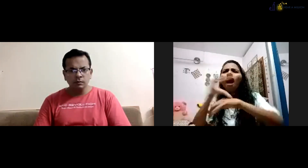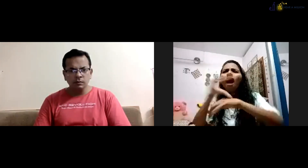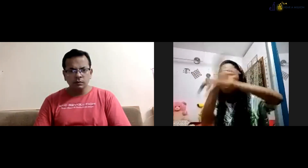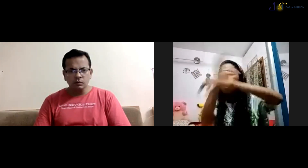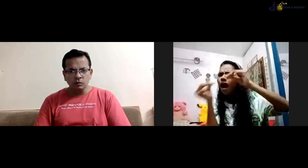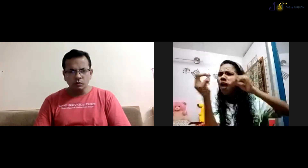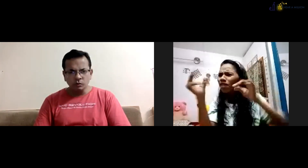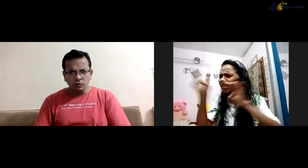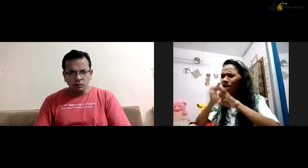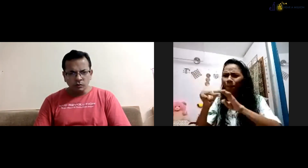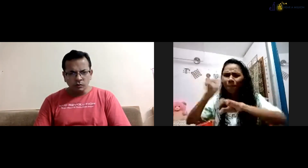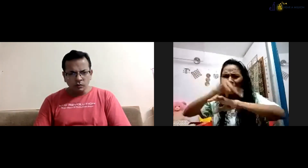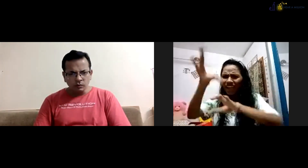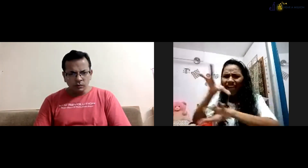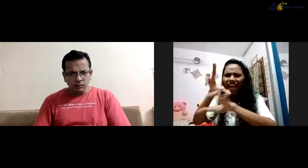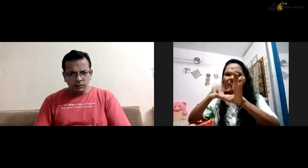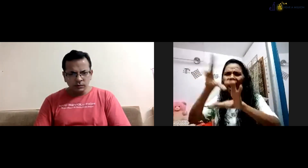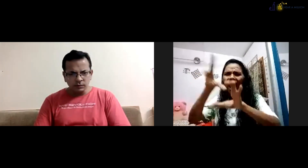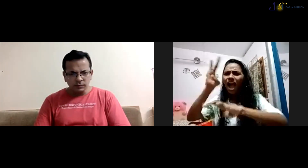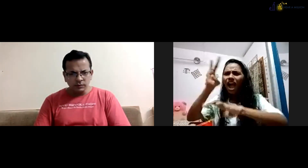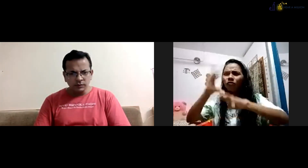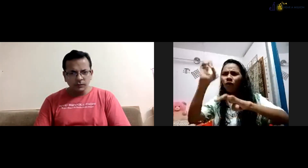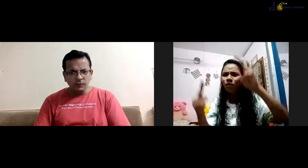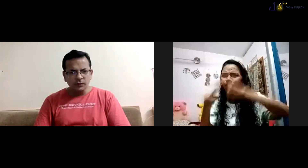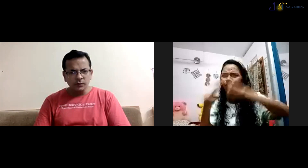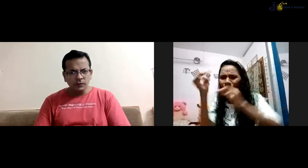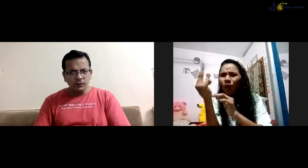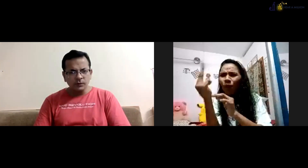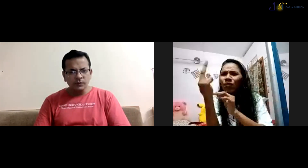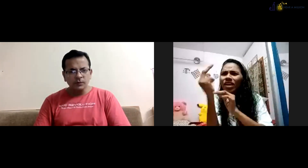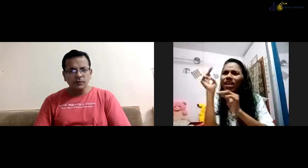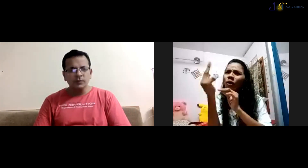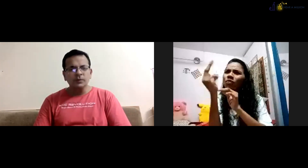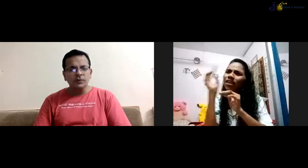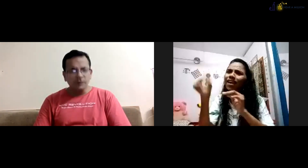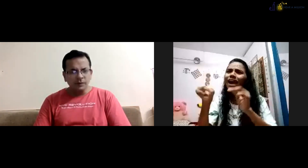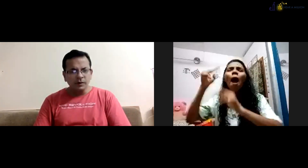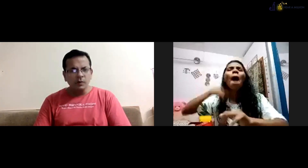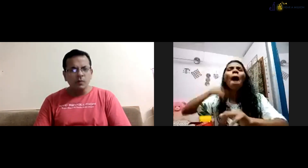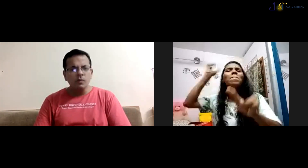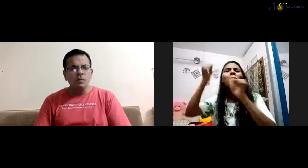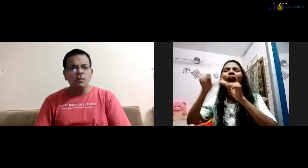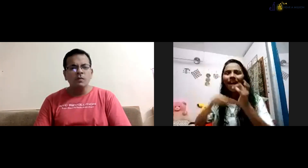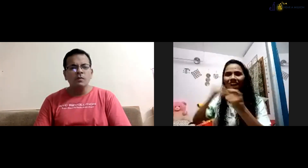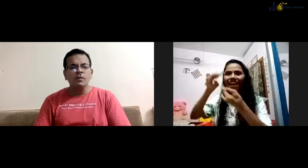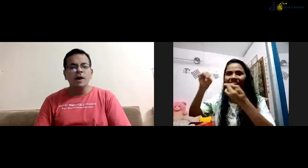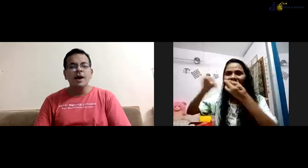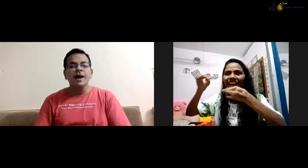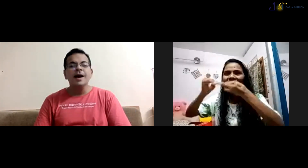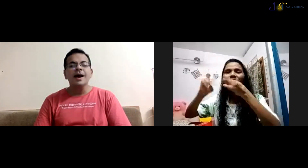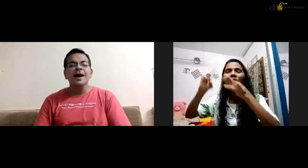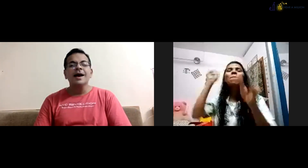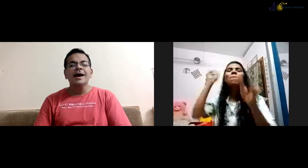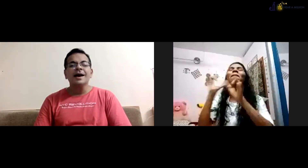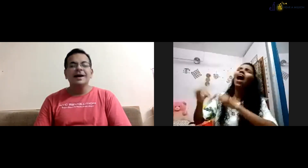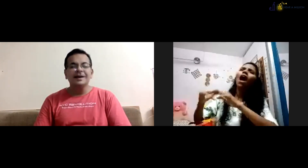I was thinking how I can do this thing, right? that was a thing that was something difficult